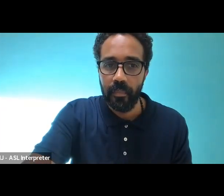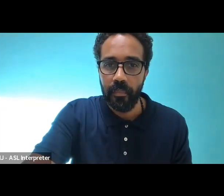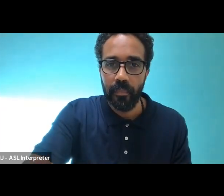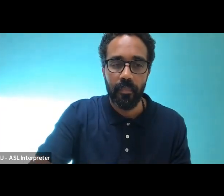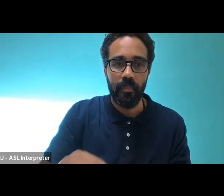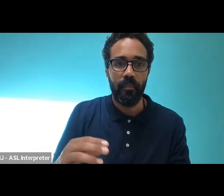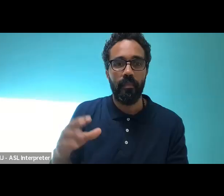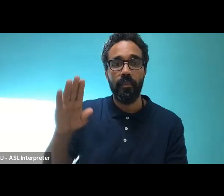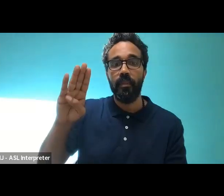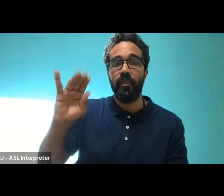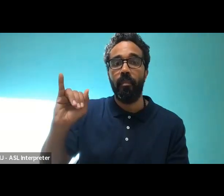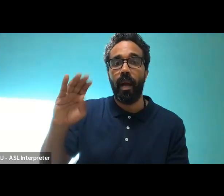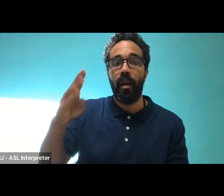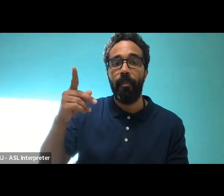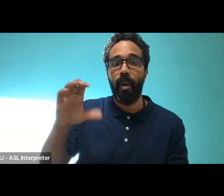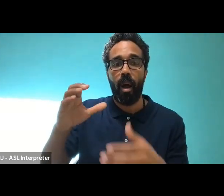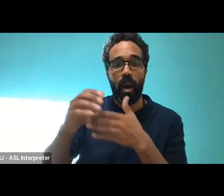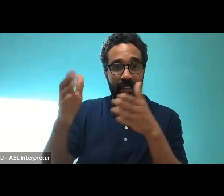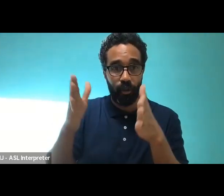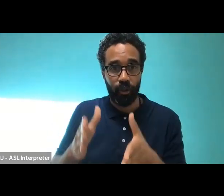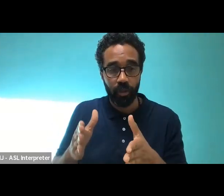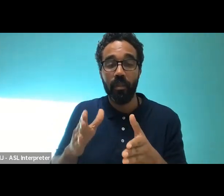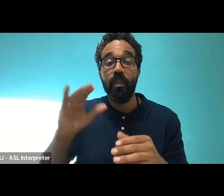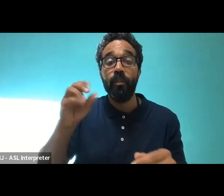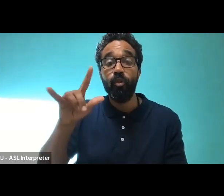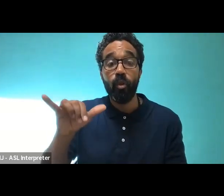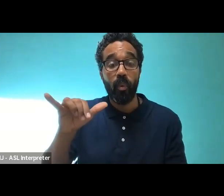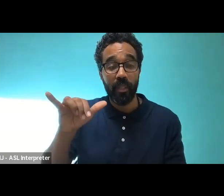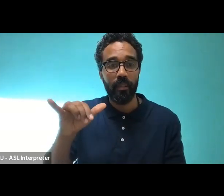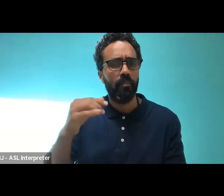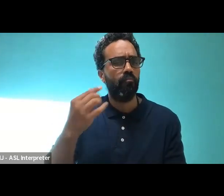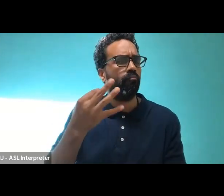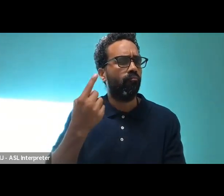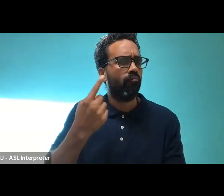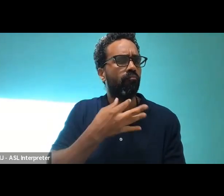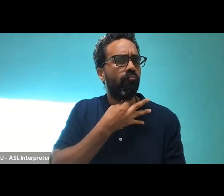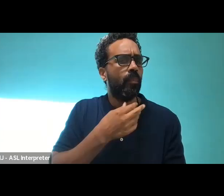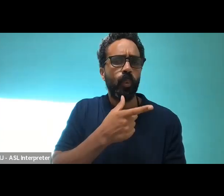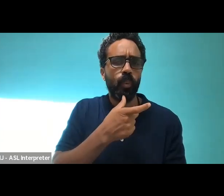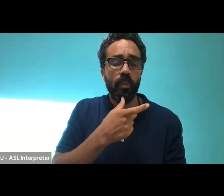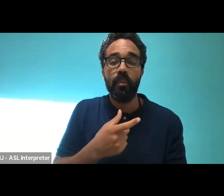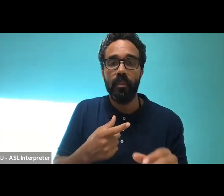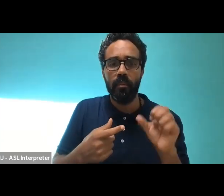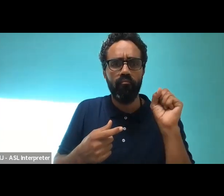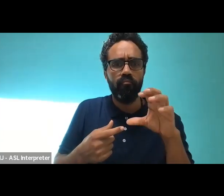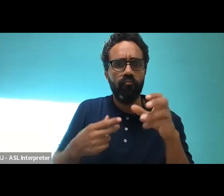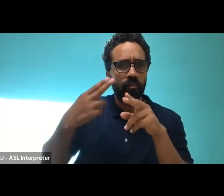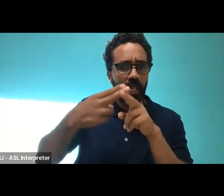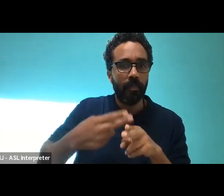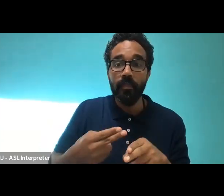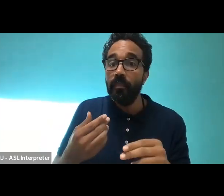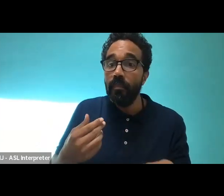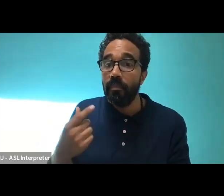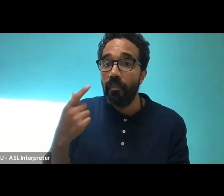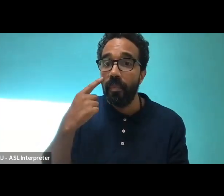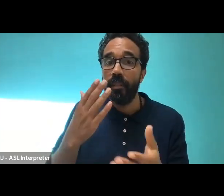BIPOC leaders that Jody is asking about. And I think probably that's in some of the questions up above.